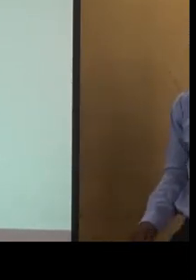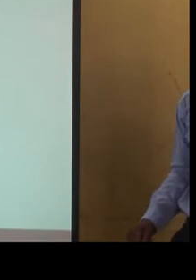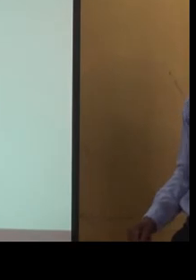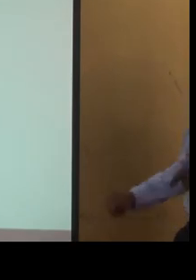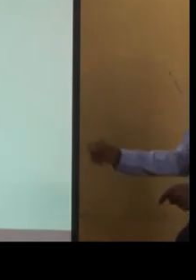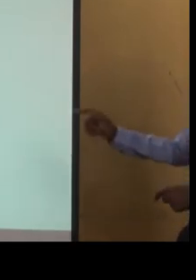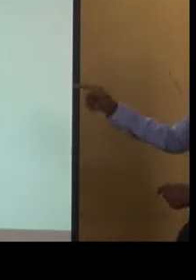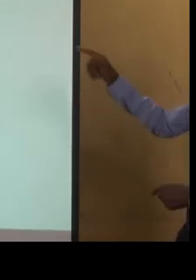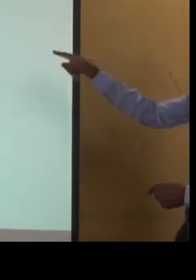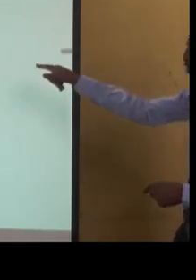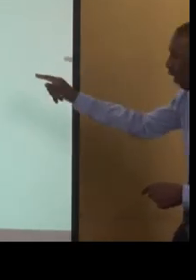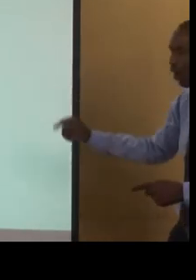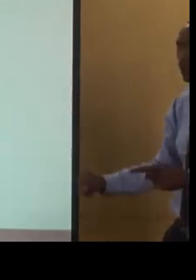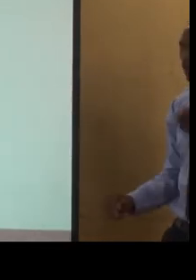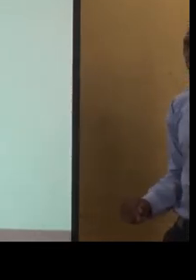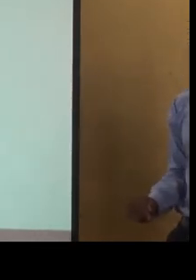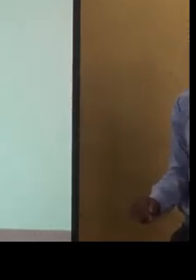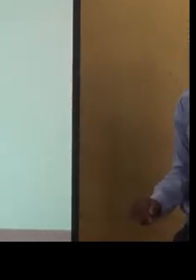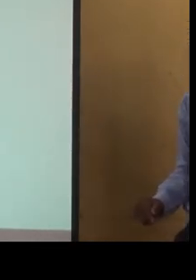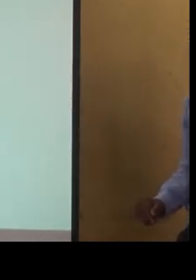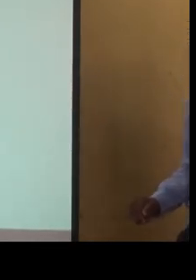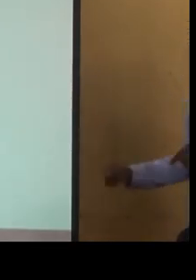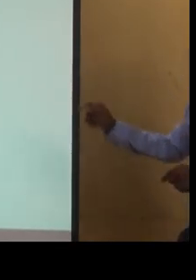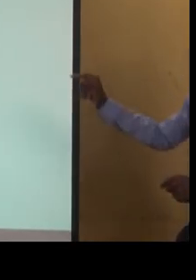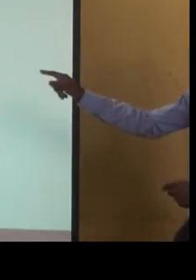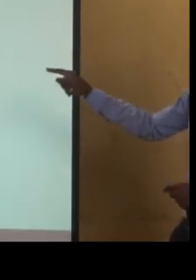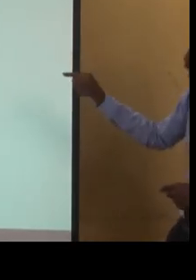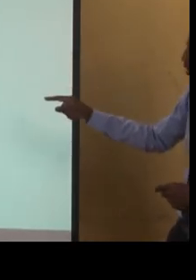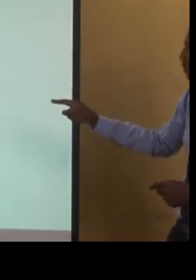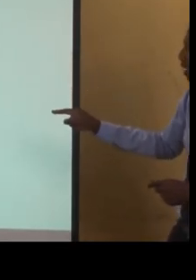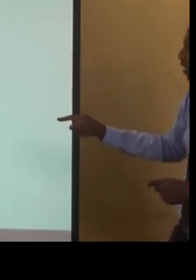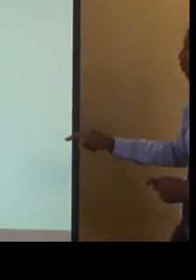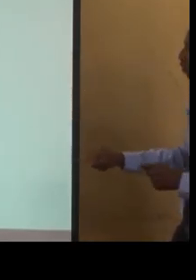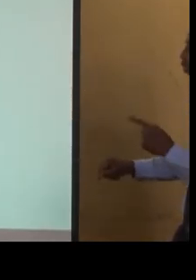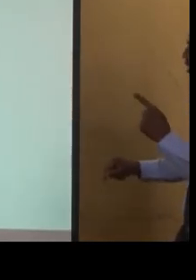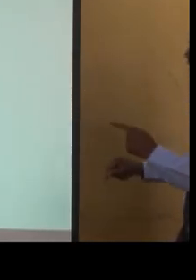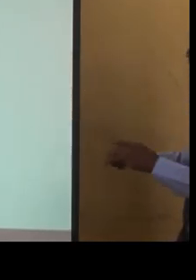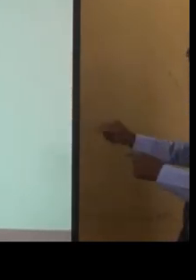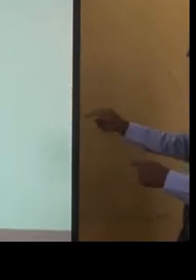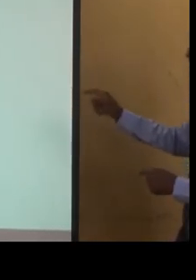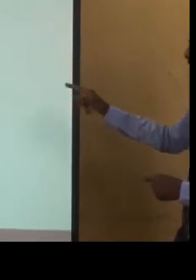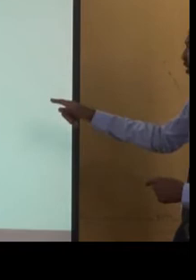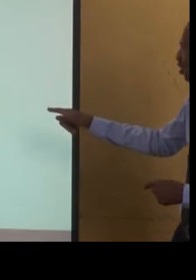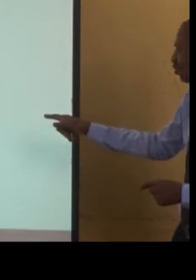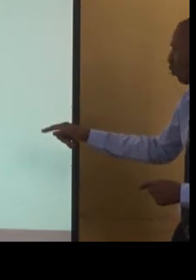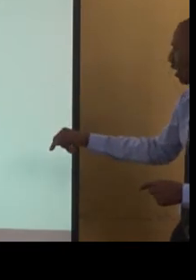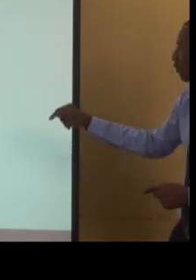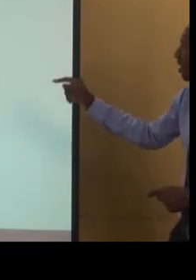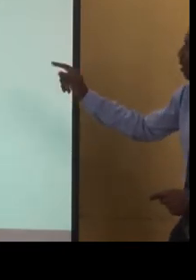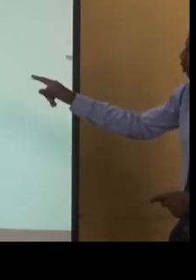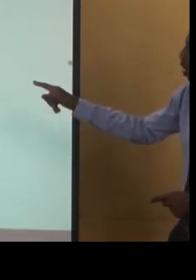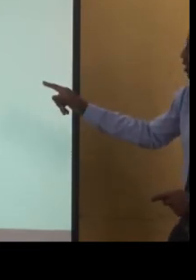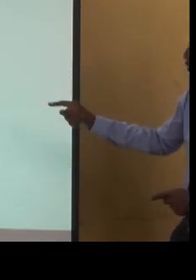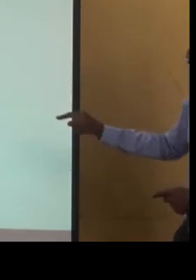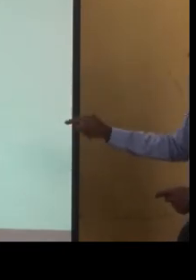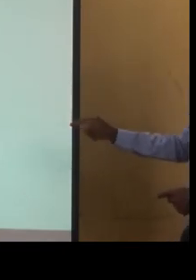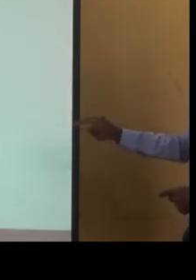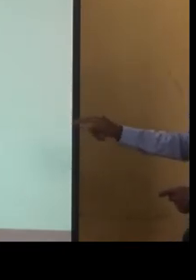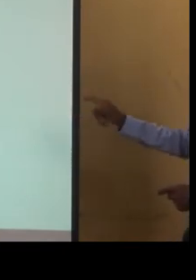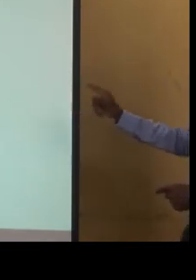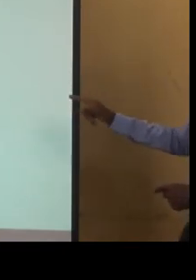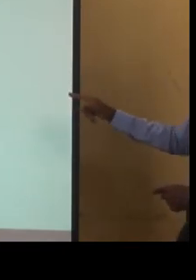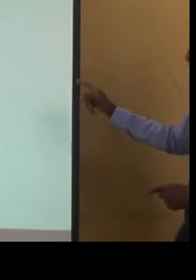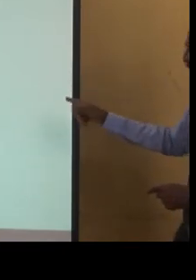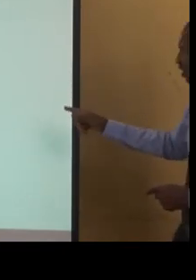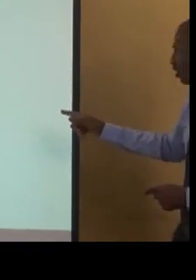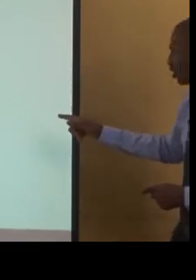5 minus 1, the answer is 4, all over 4. And 4 divided by 4, the answer equals to 1. 4 divided by